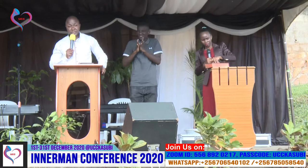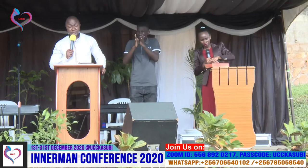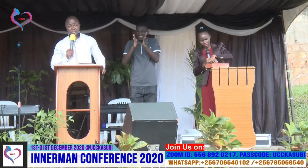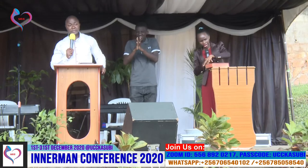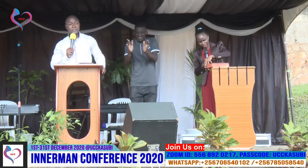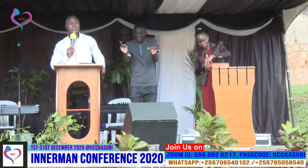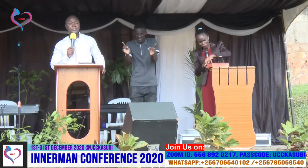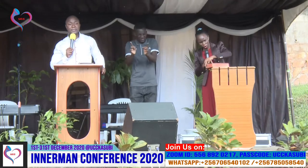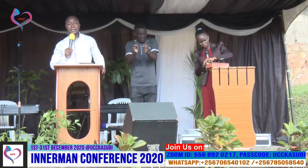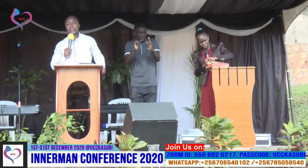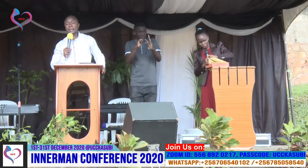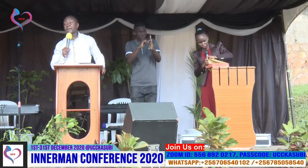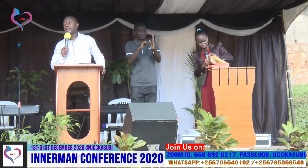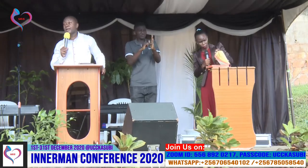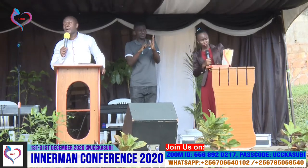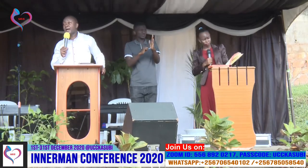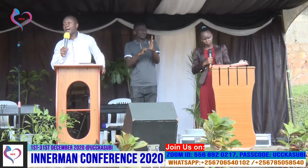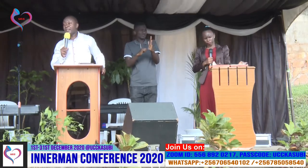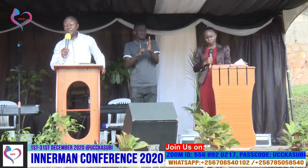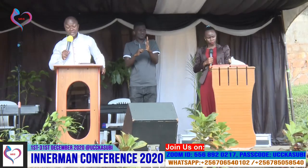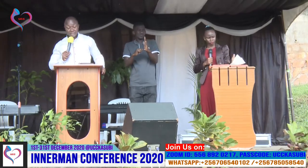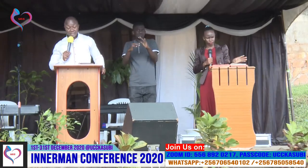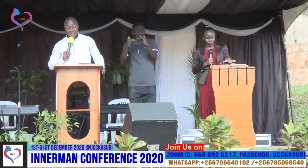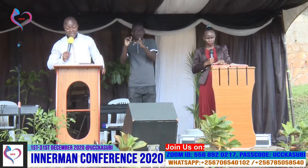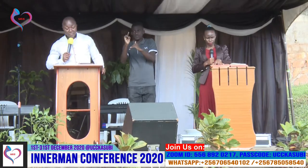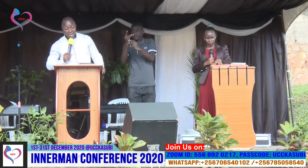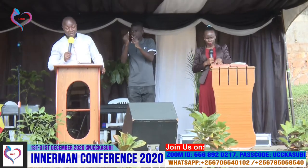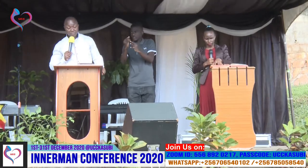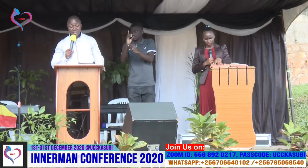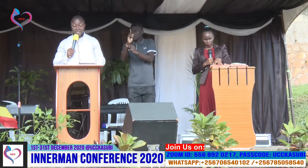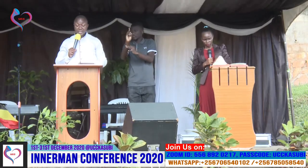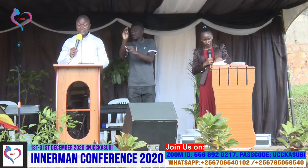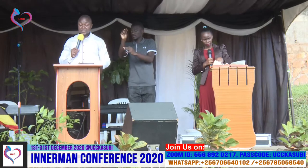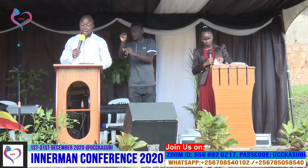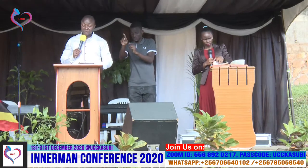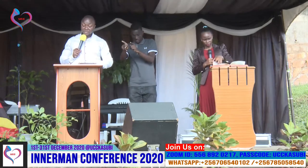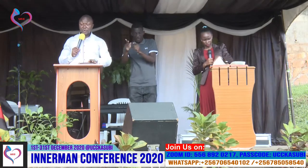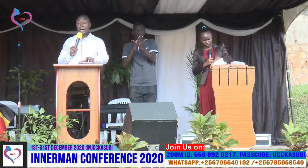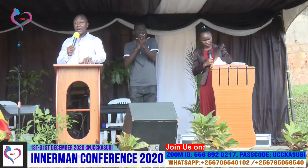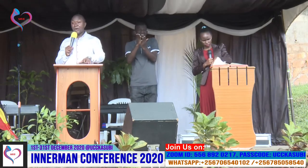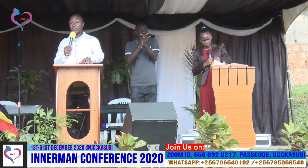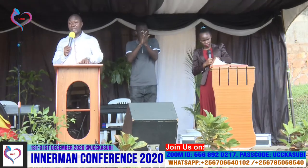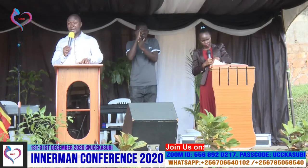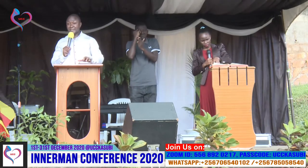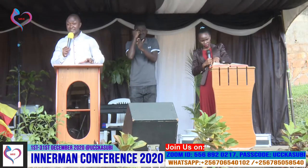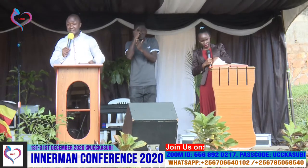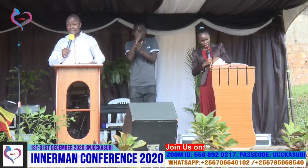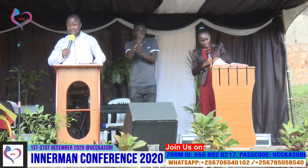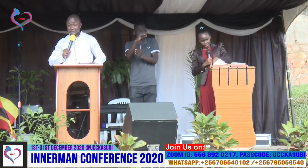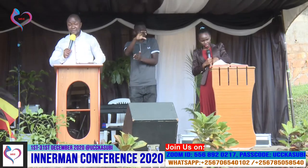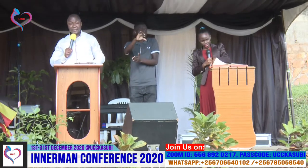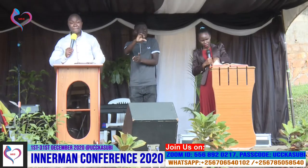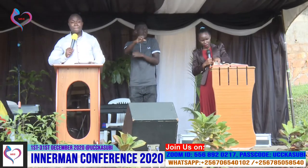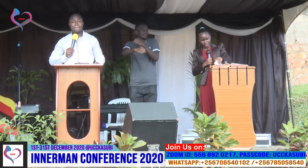few hints. The first thing, DDM has been in service for now